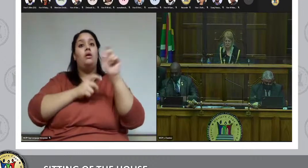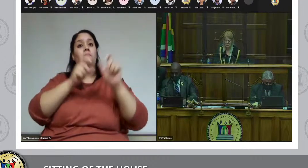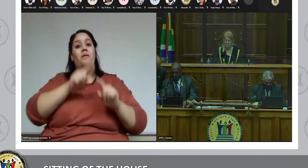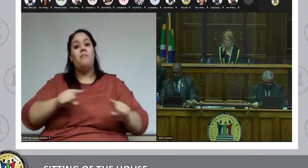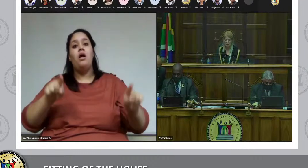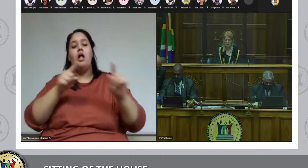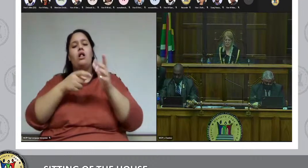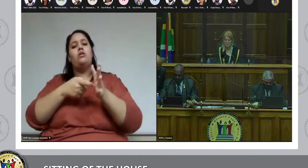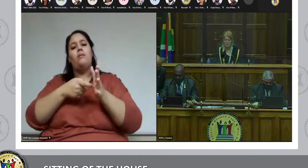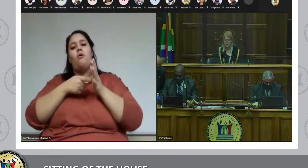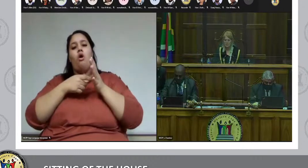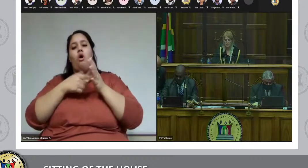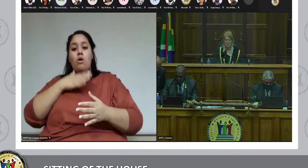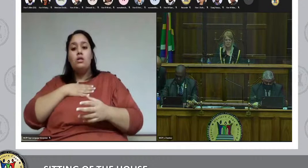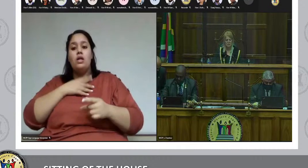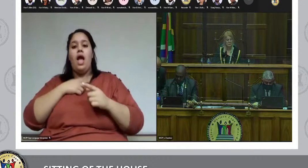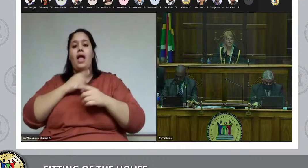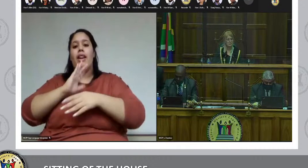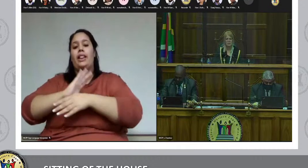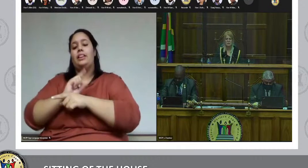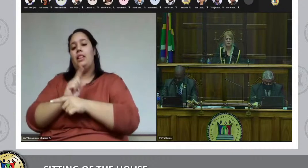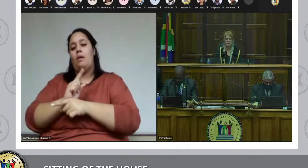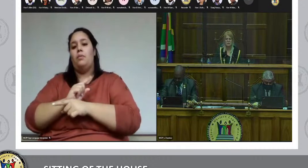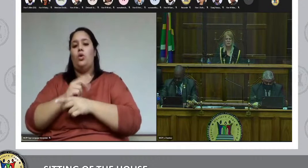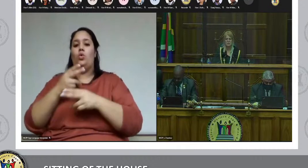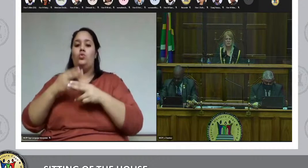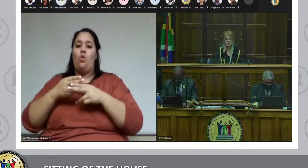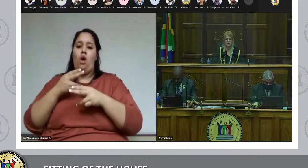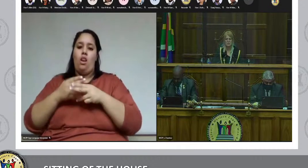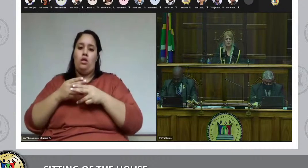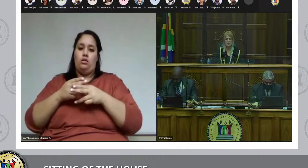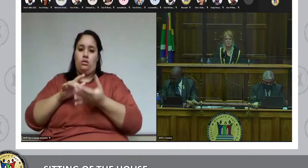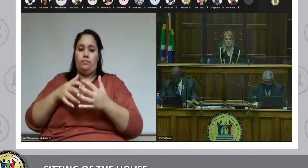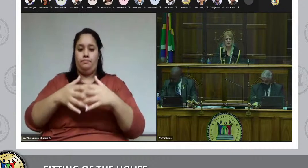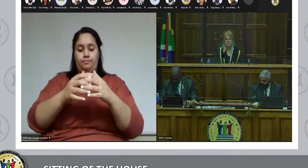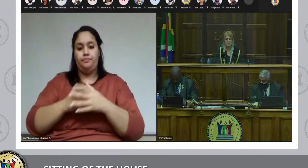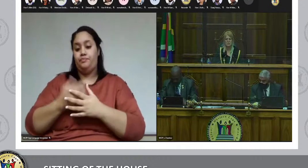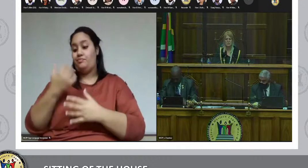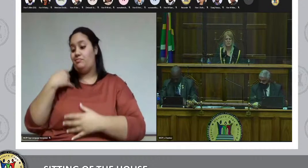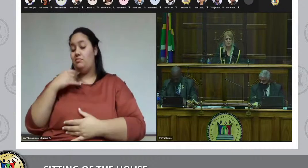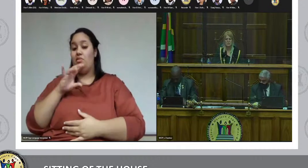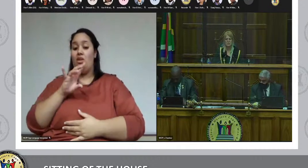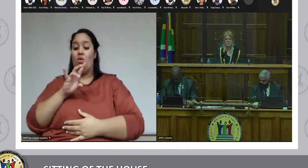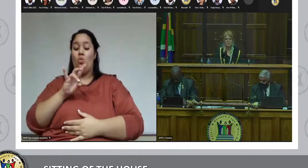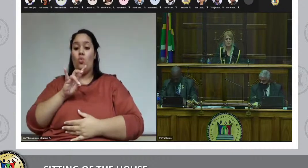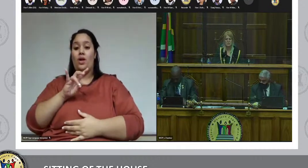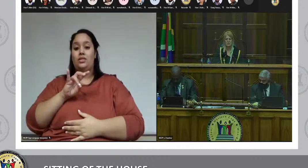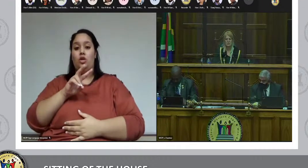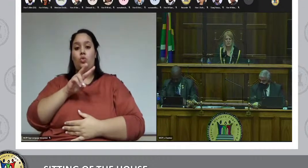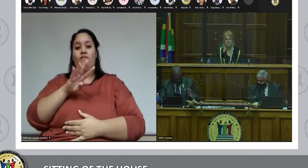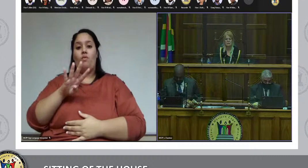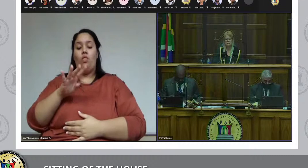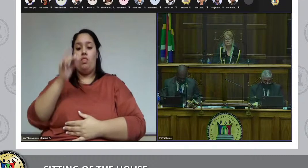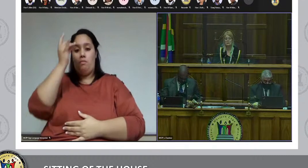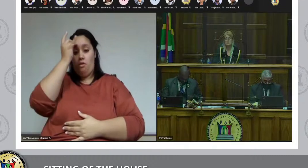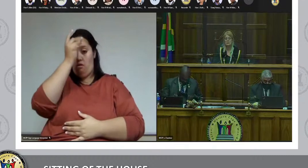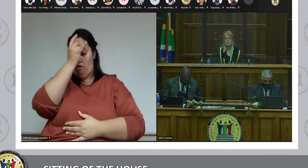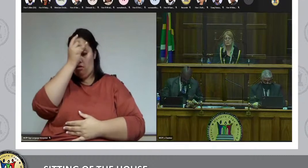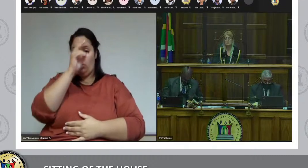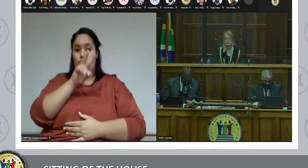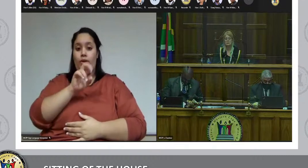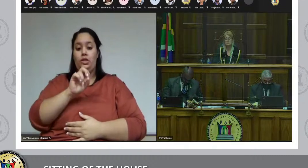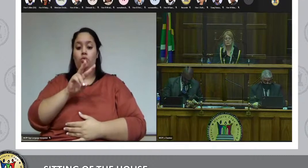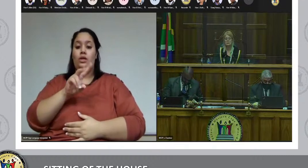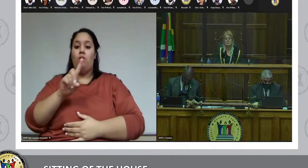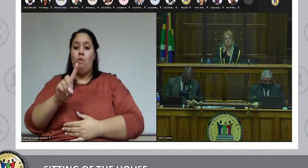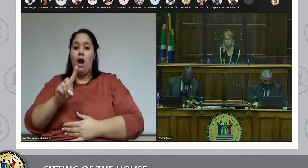water and temporary toilet facilities. On Wednesday, the 24th of March, 2021,